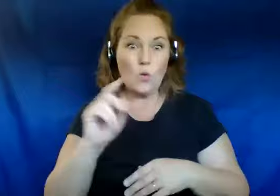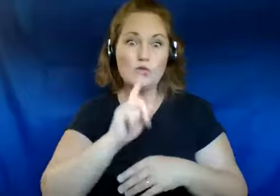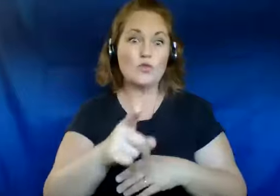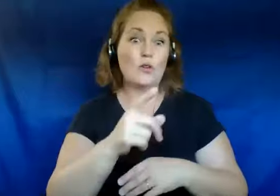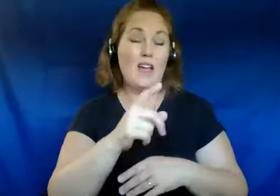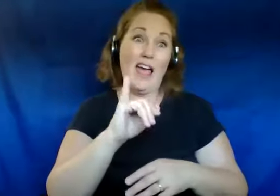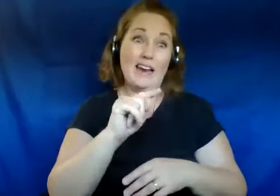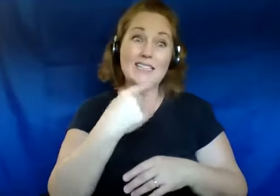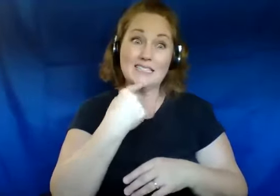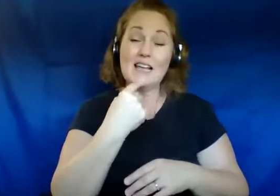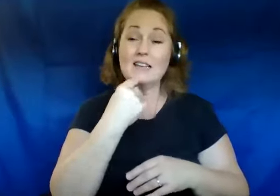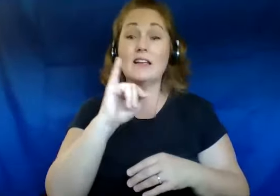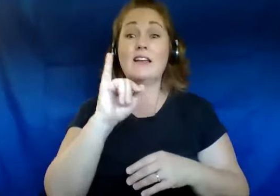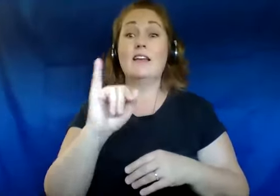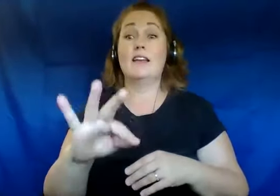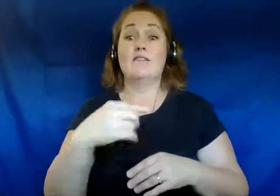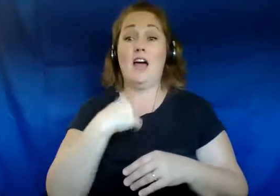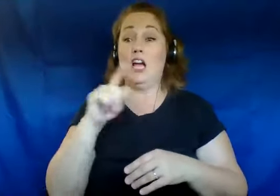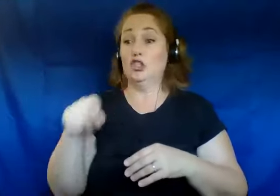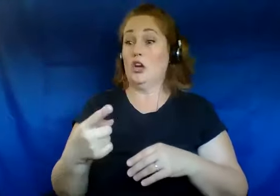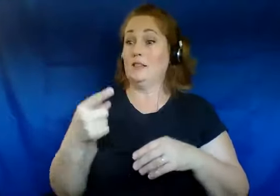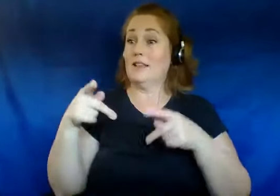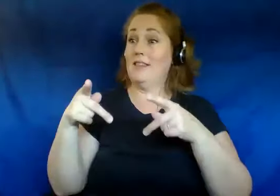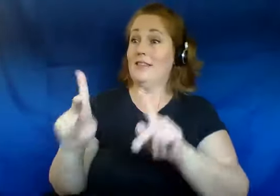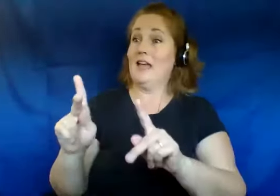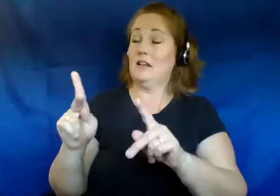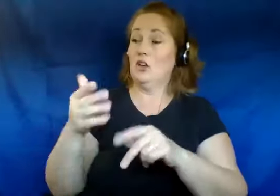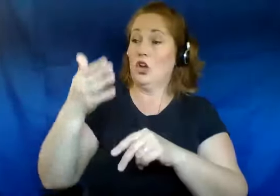says that if I just let God